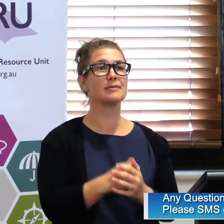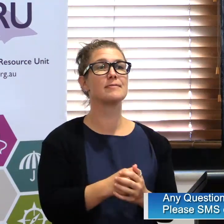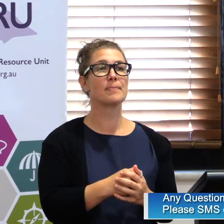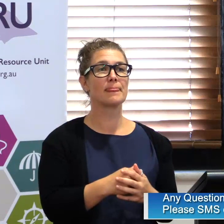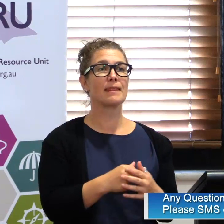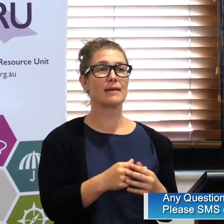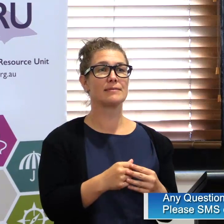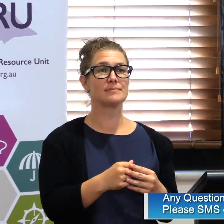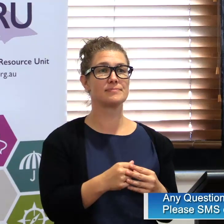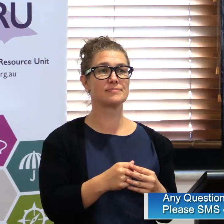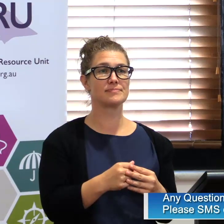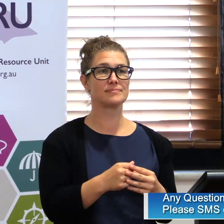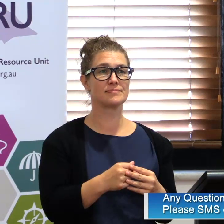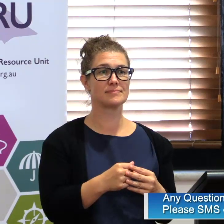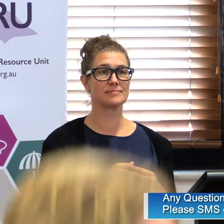So